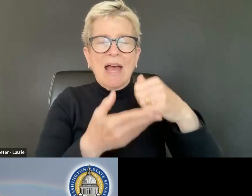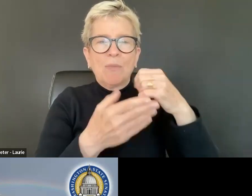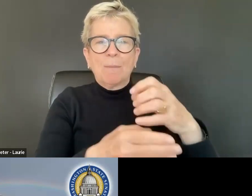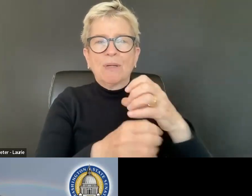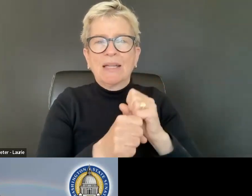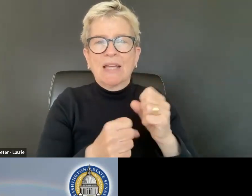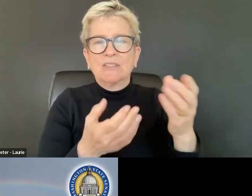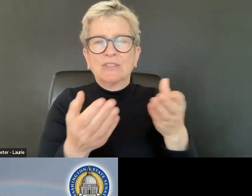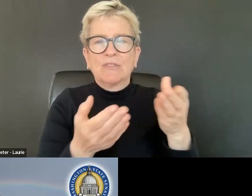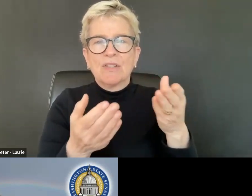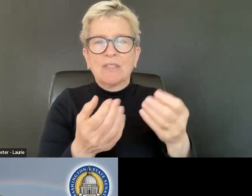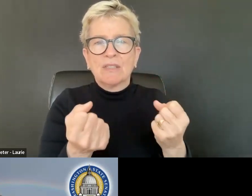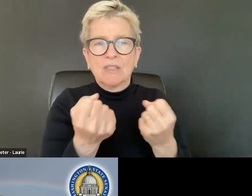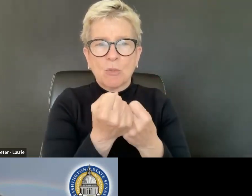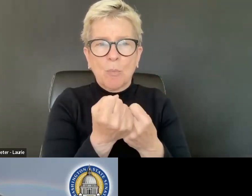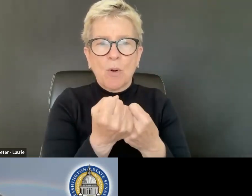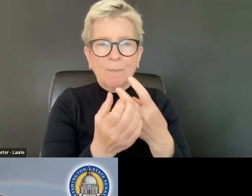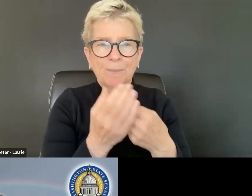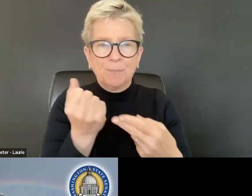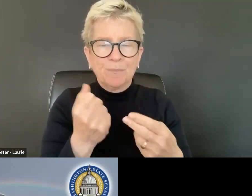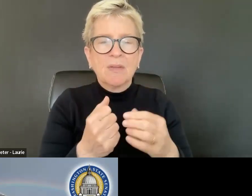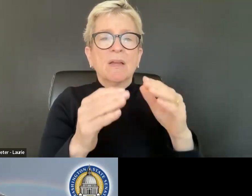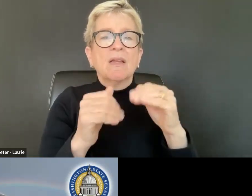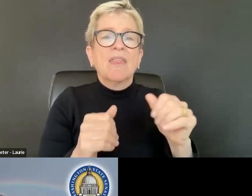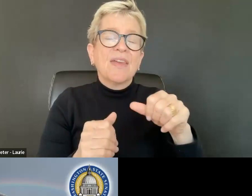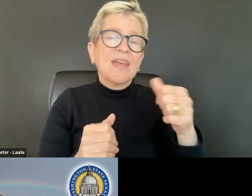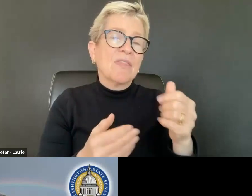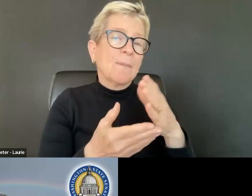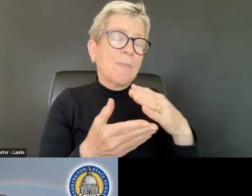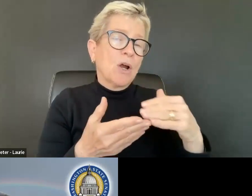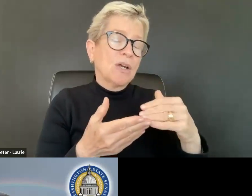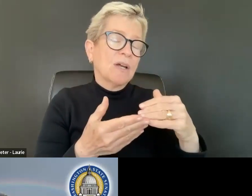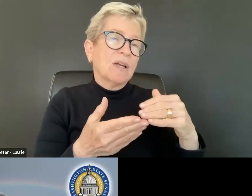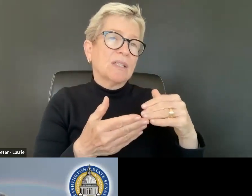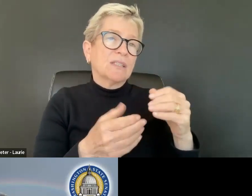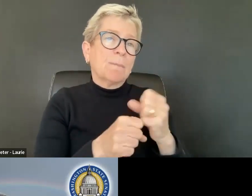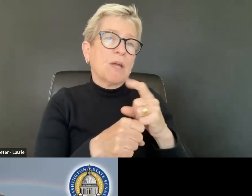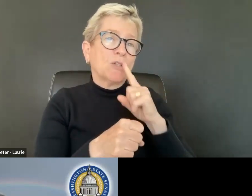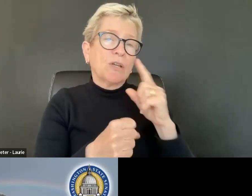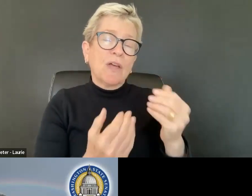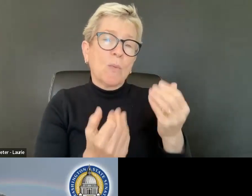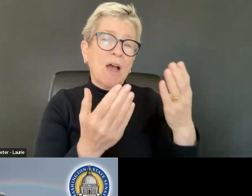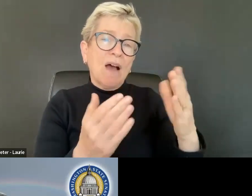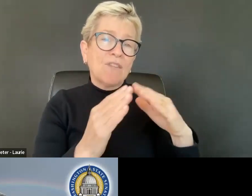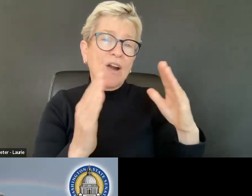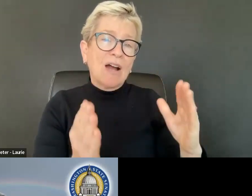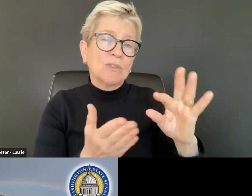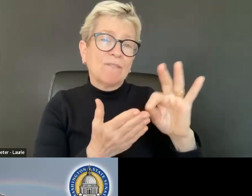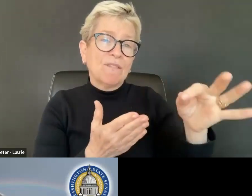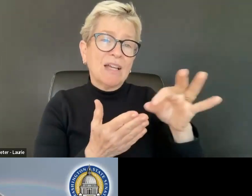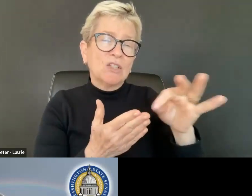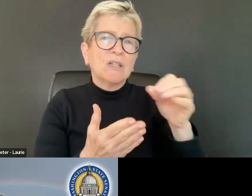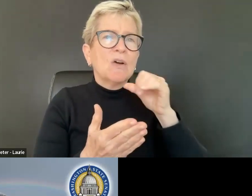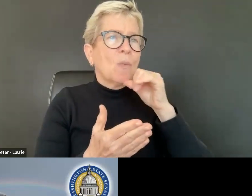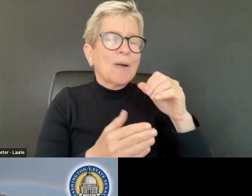and support. The other component on that is really making sure we're providing housing vouchers. So we're not necessarily building